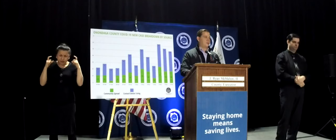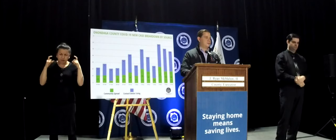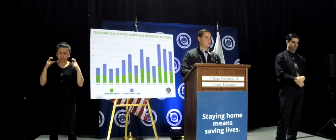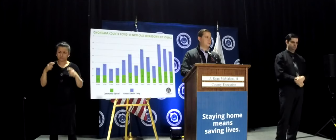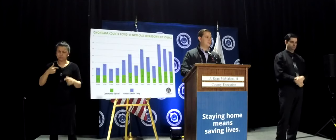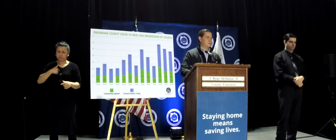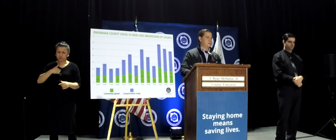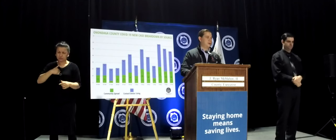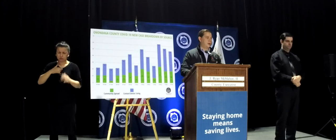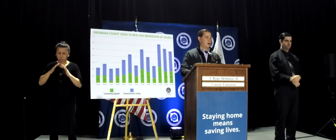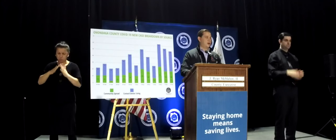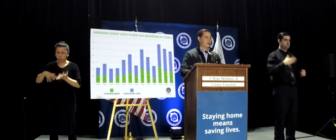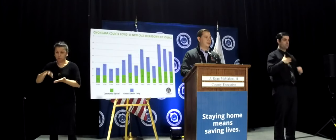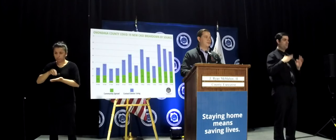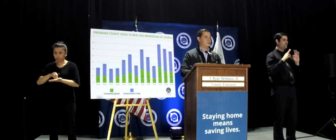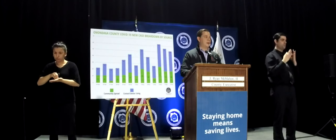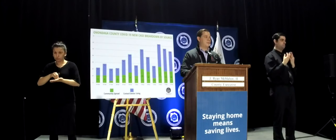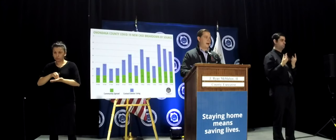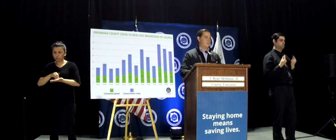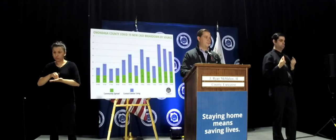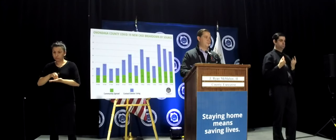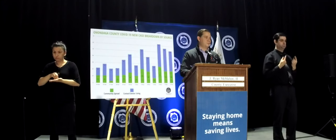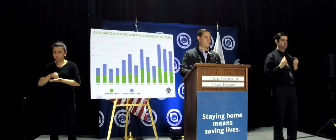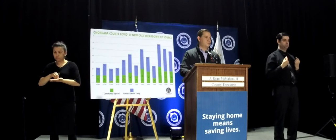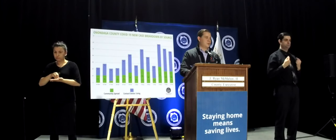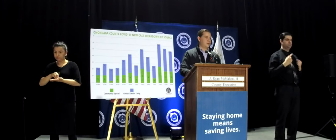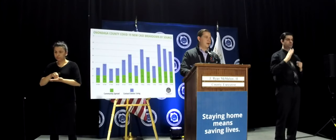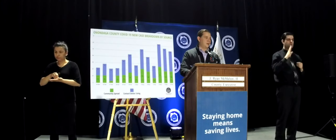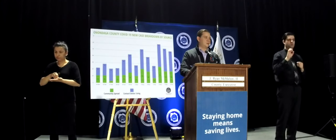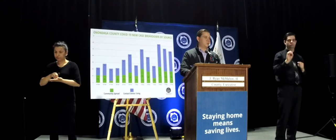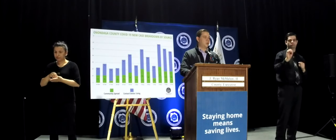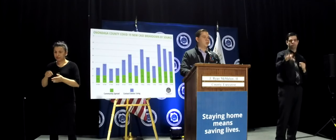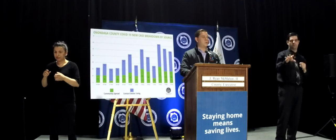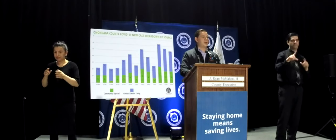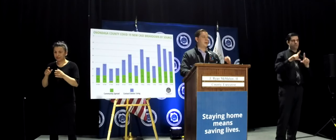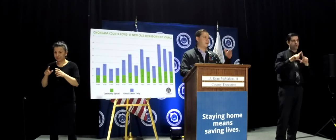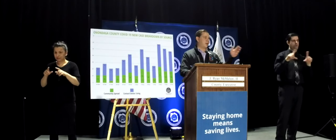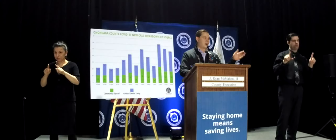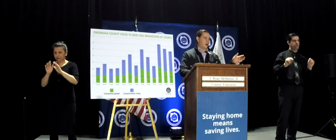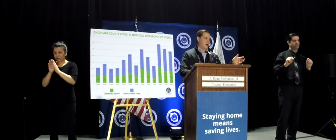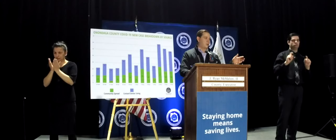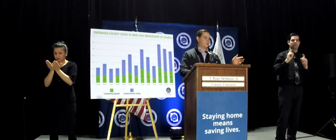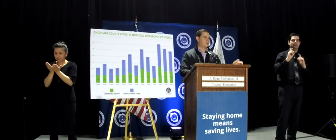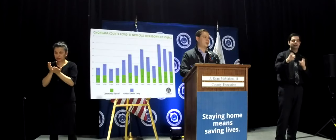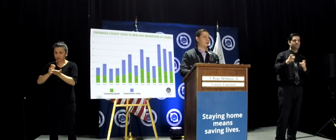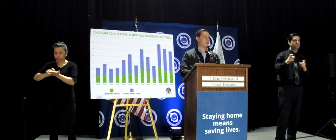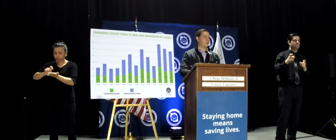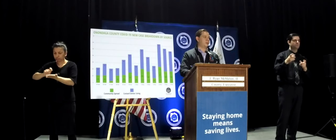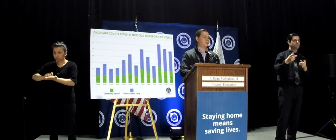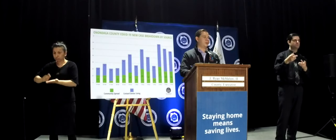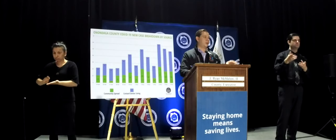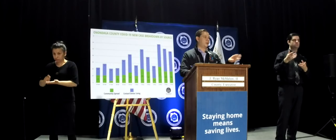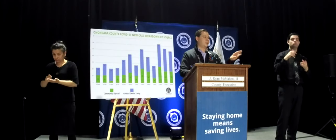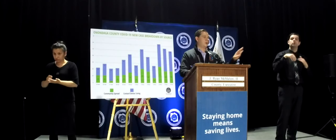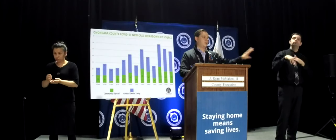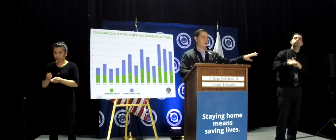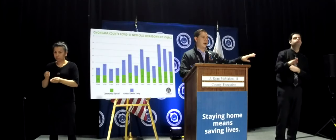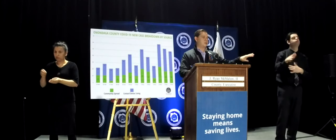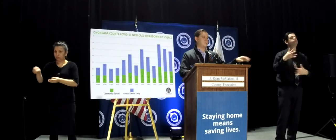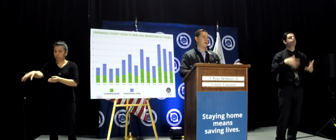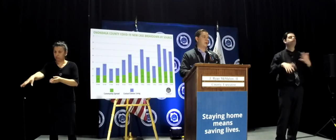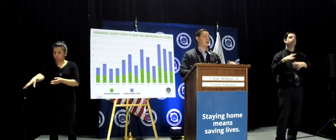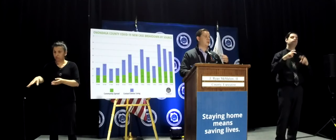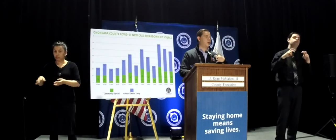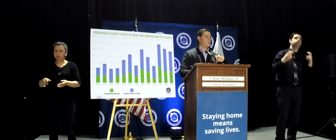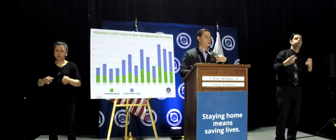drop off a card and a gift to my mom. Will we be hanging out in our house like we normally do, or their